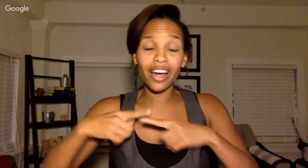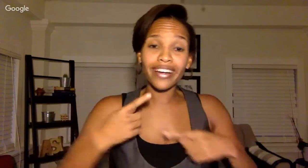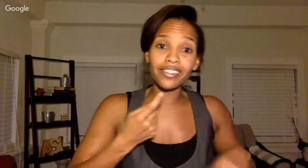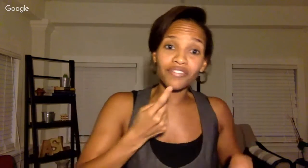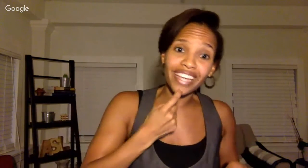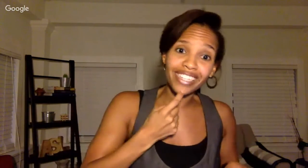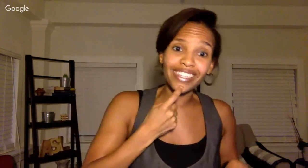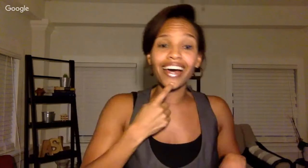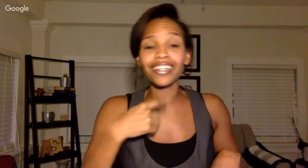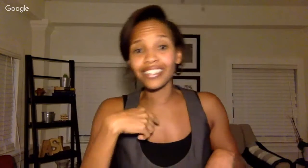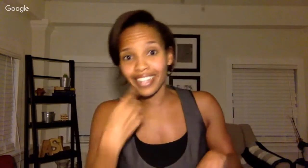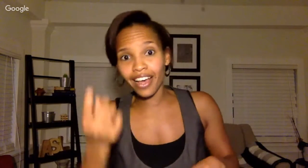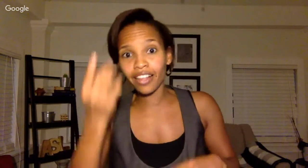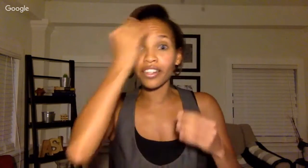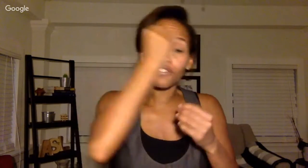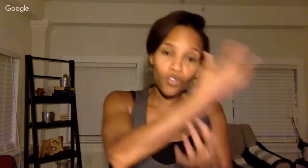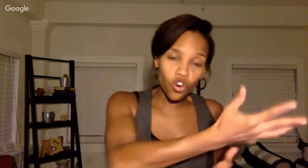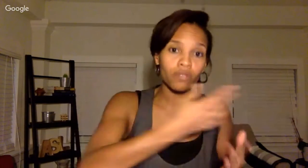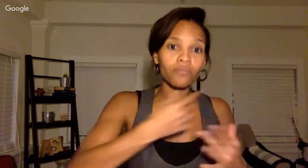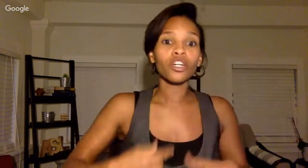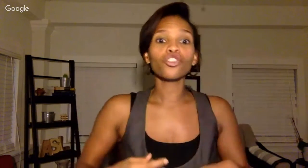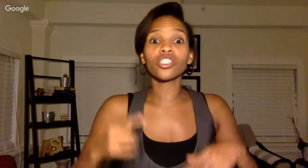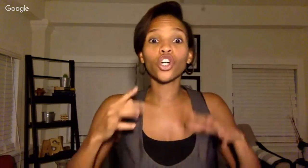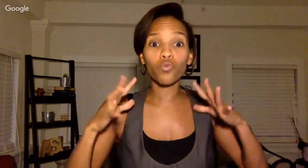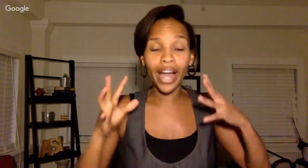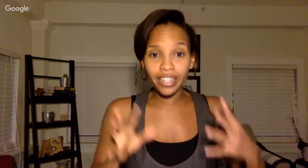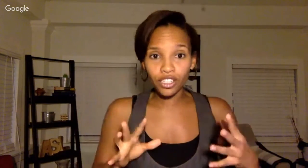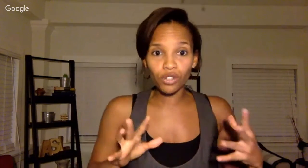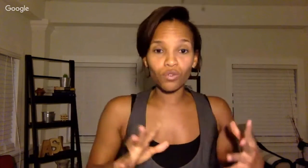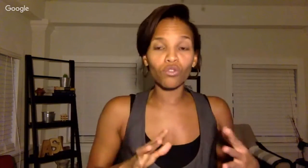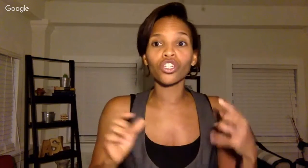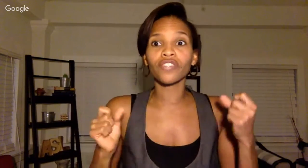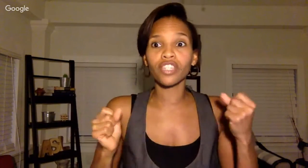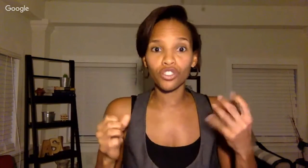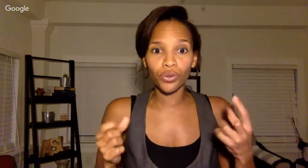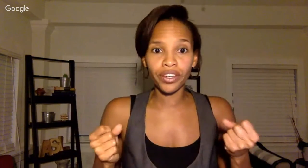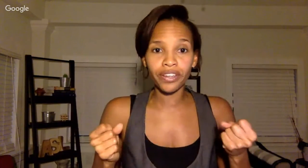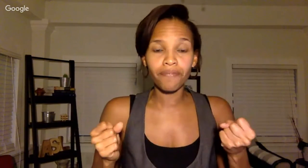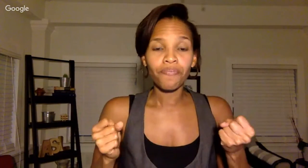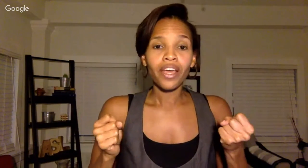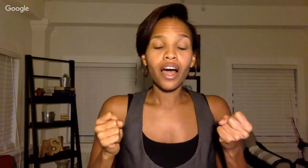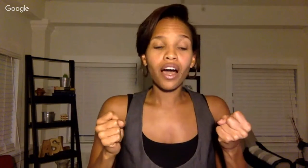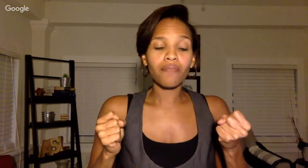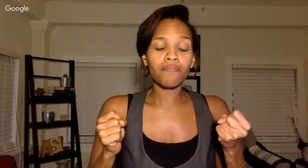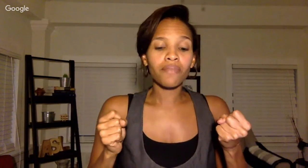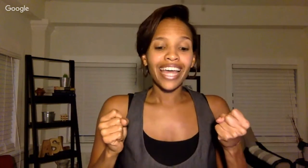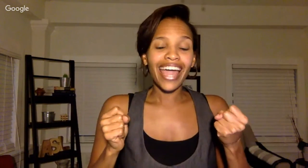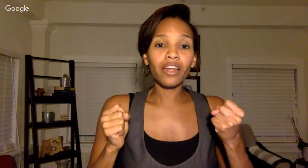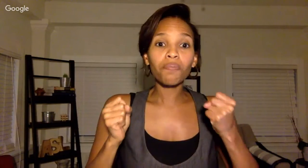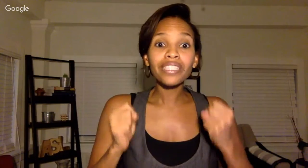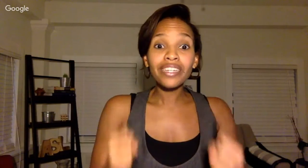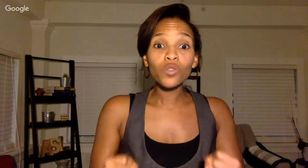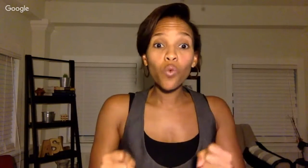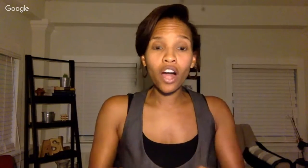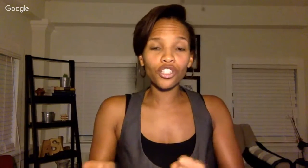signs of said and tell and inform. Just go right into the role shift and do it. And please watch your